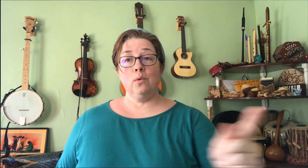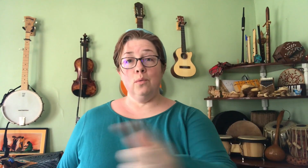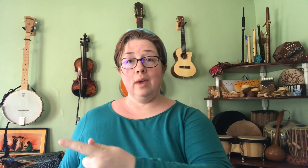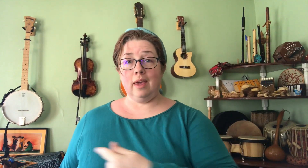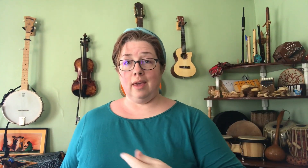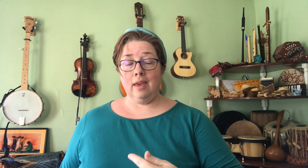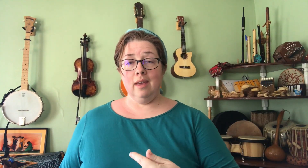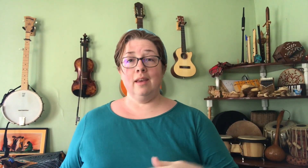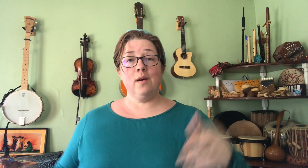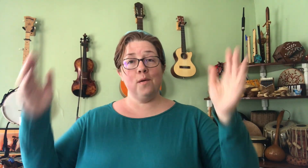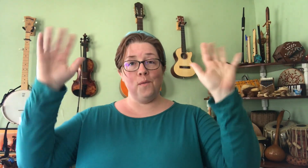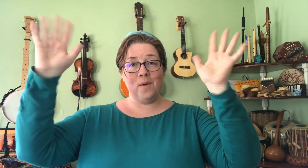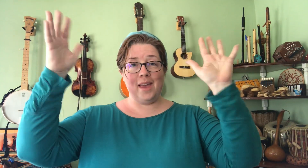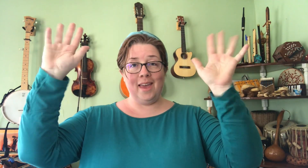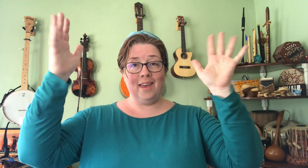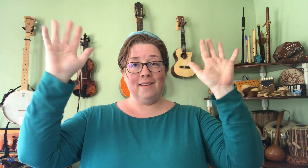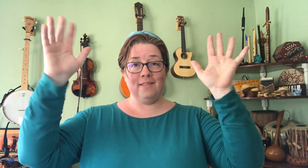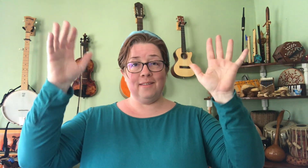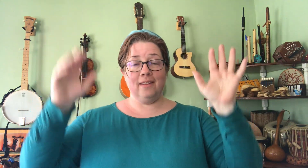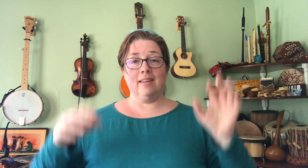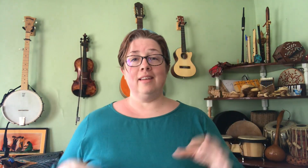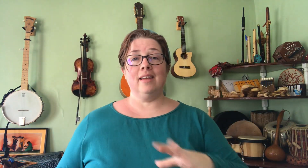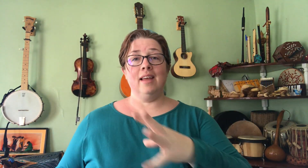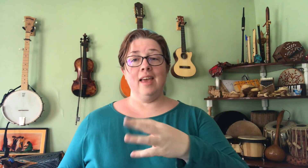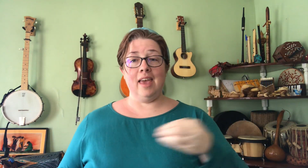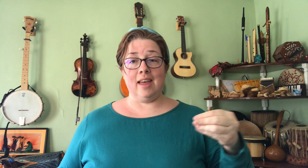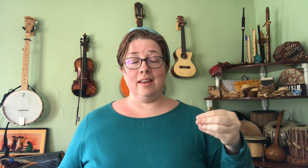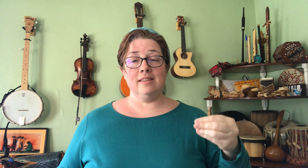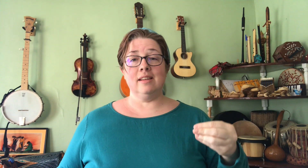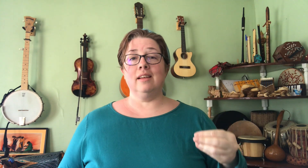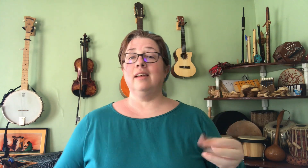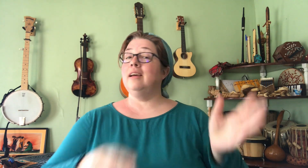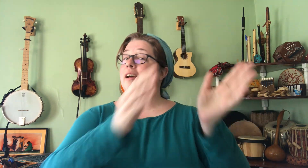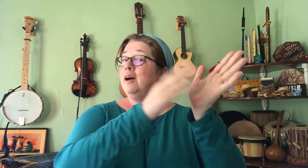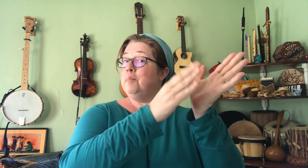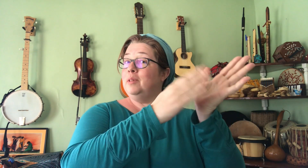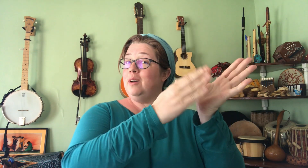We wave and applaud.